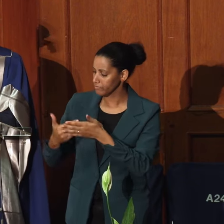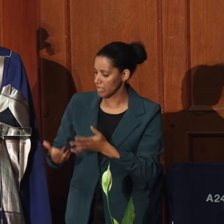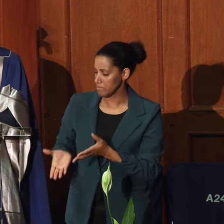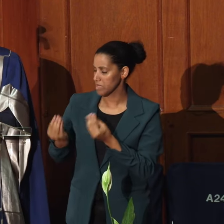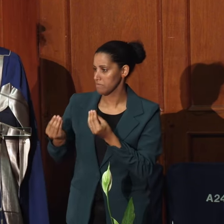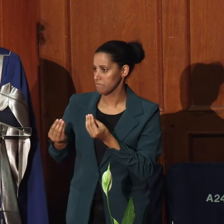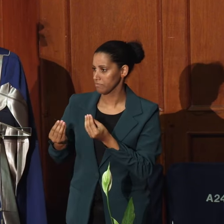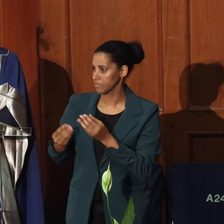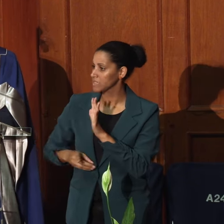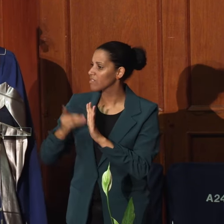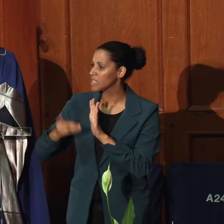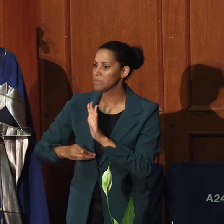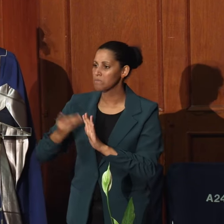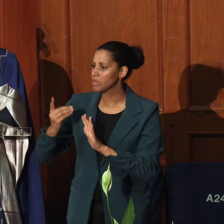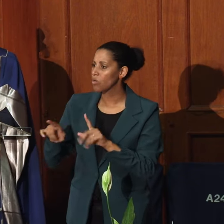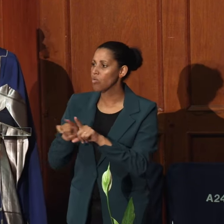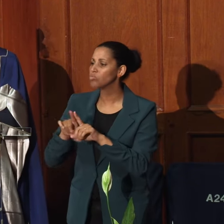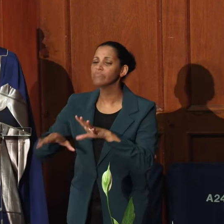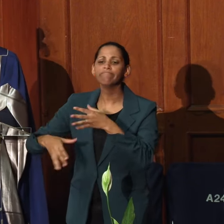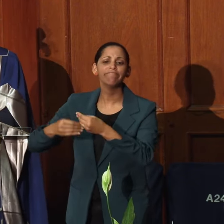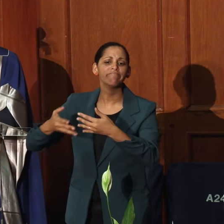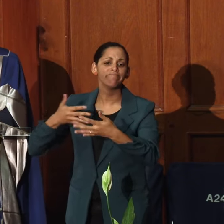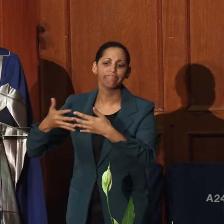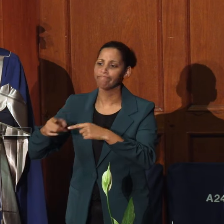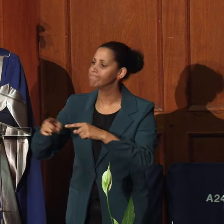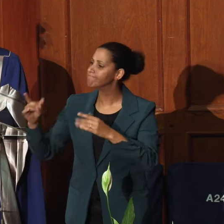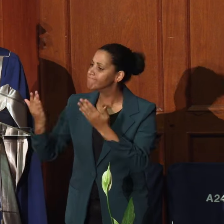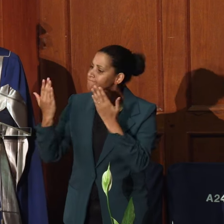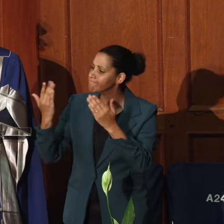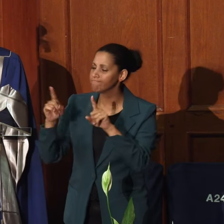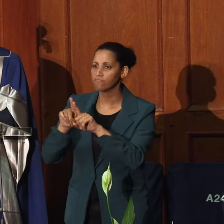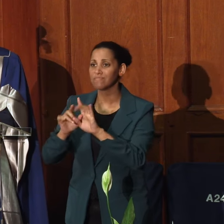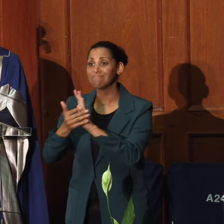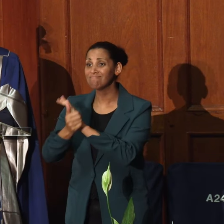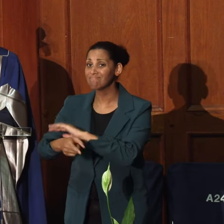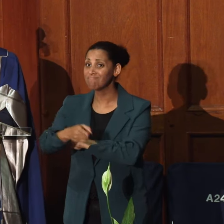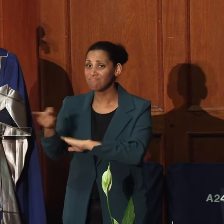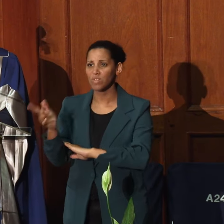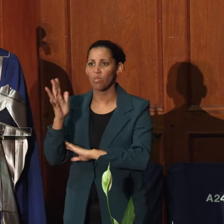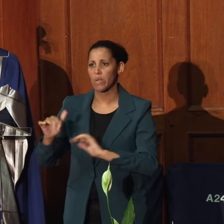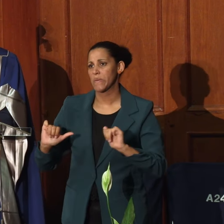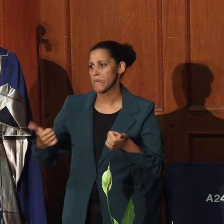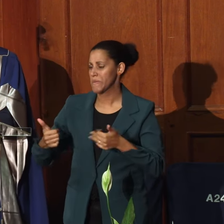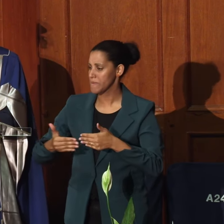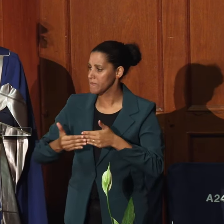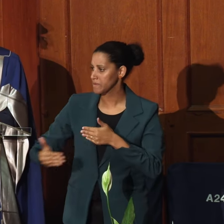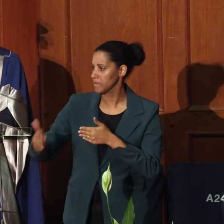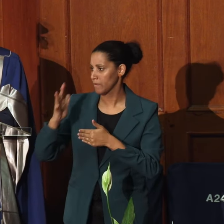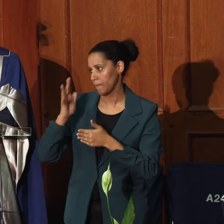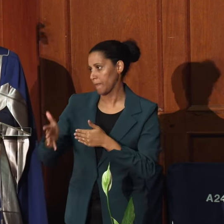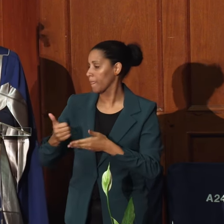to whatever it is that you've studied, skills that will stand you in good stead